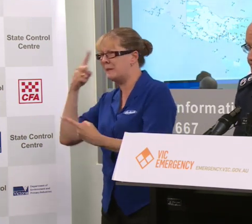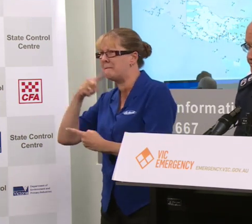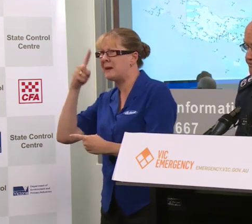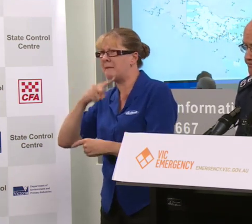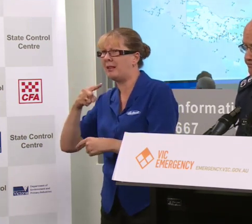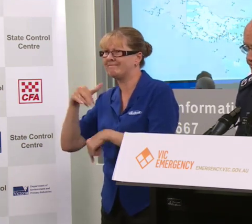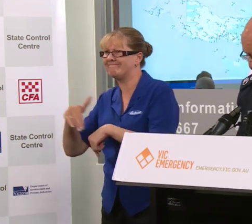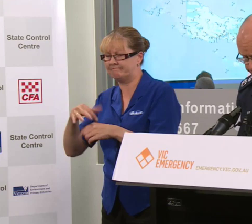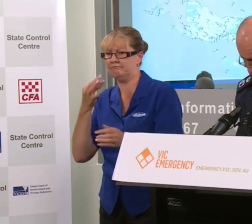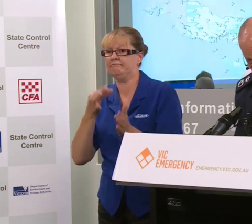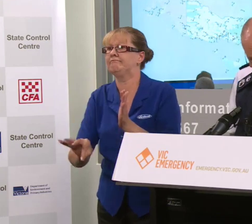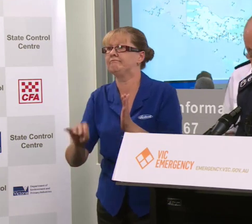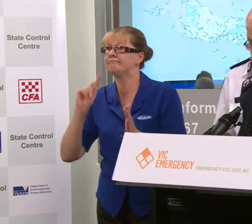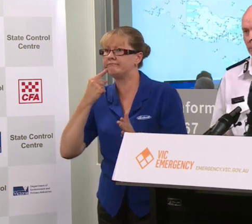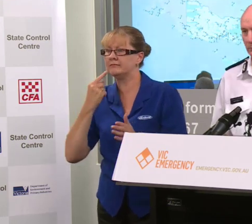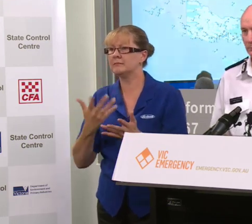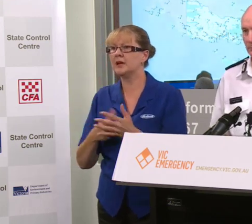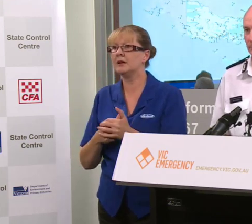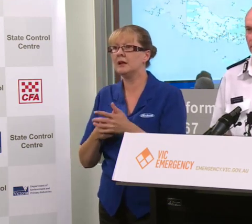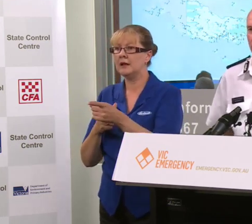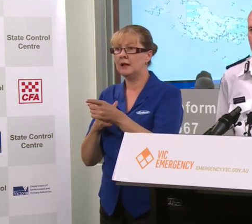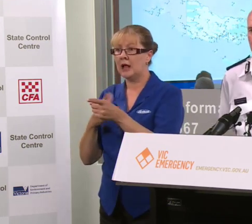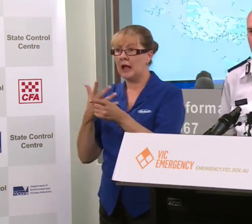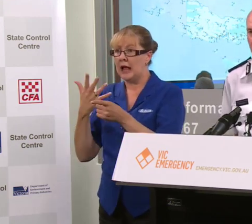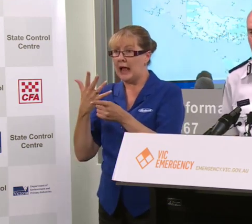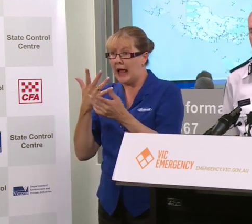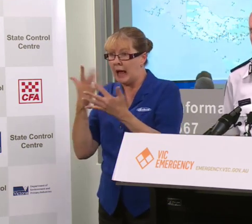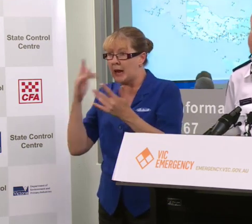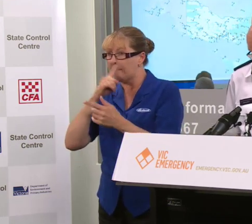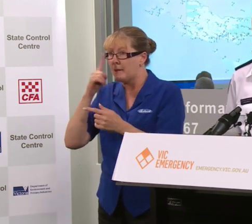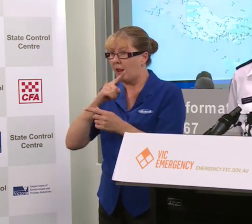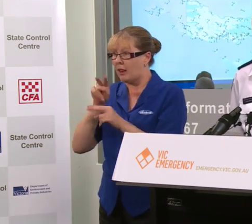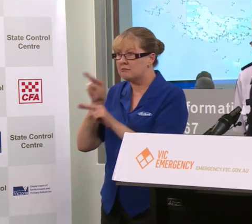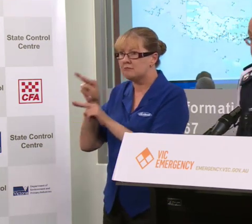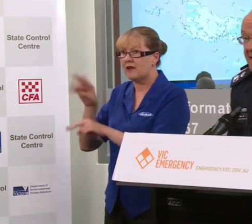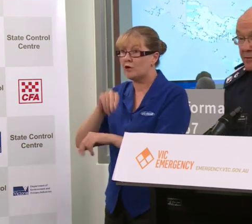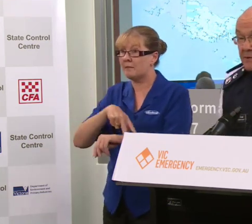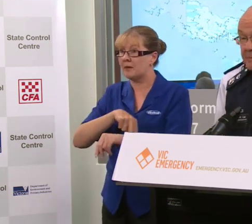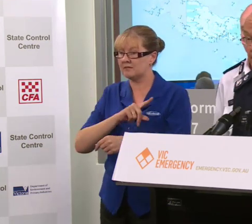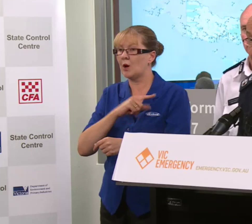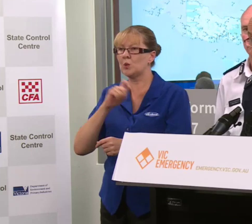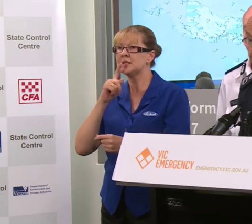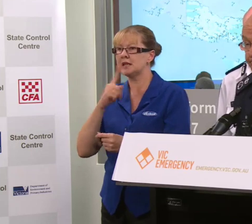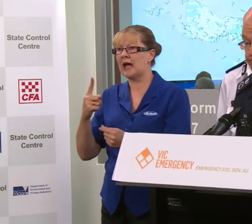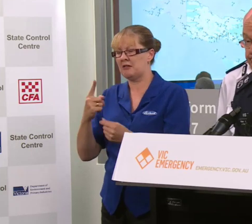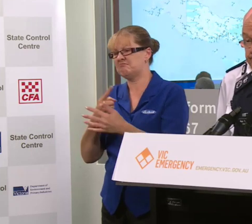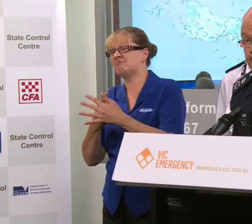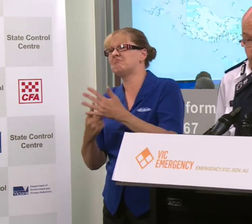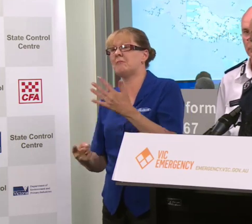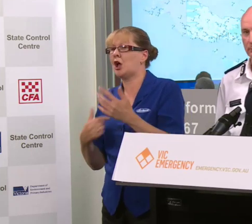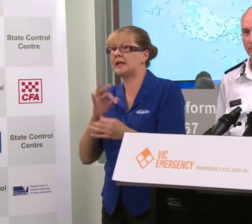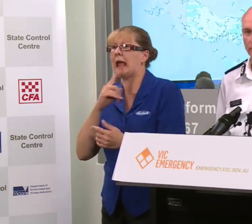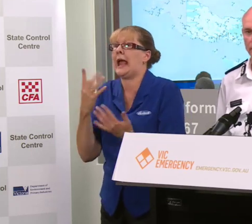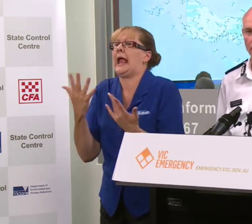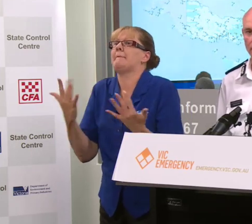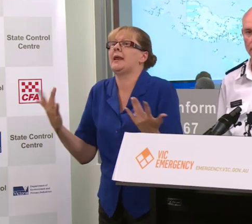offending. How many people are police keeping an eye on? Let me just say a number of people. Are you